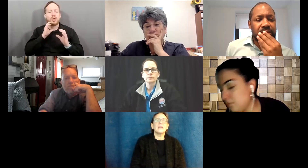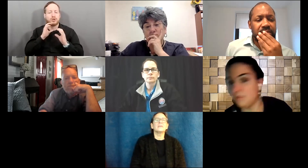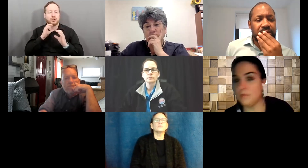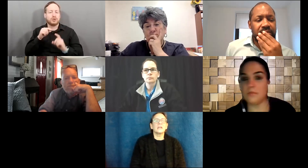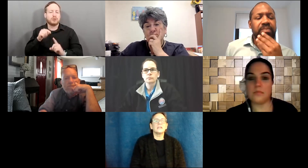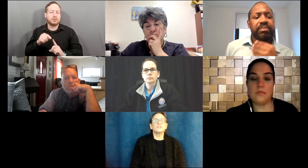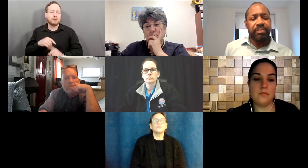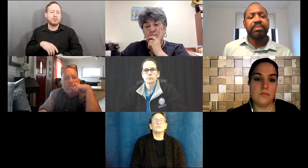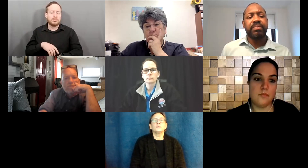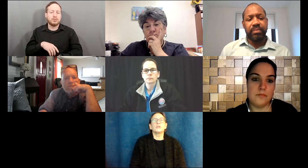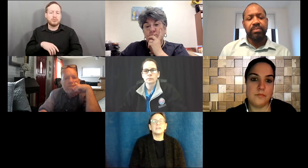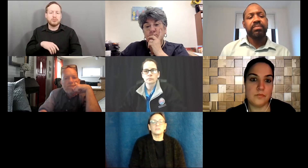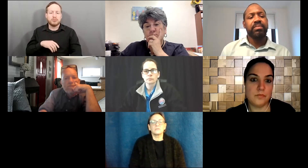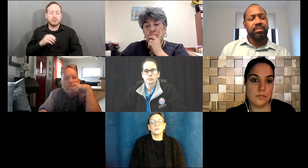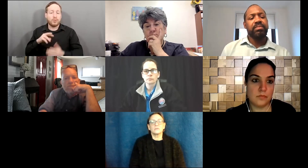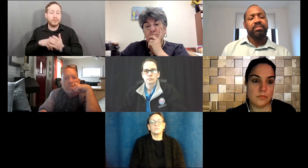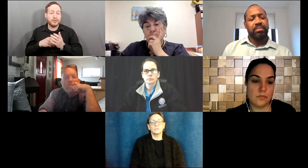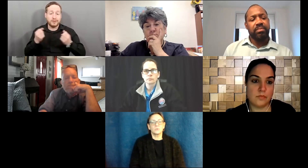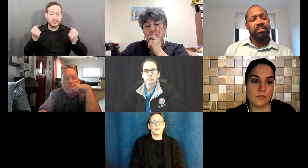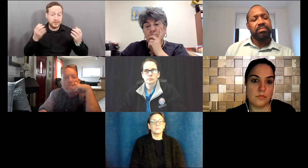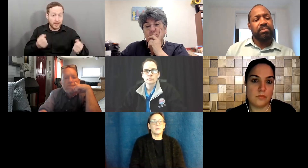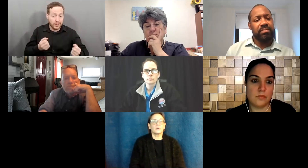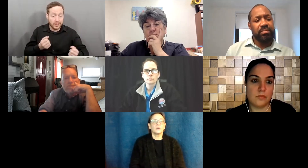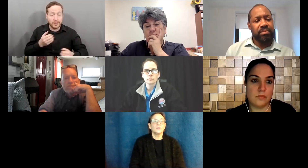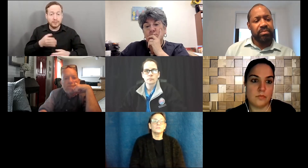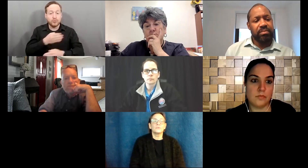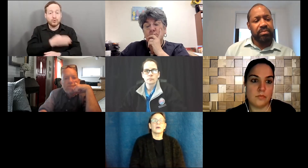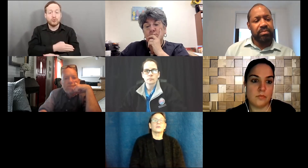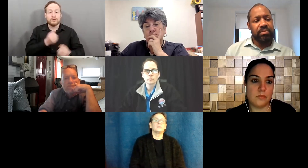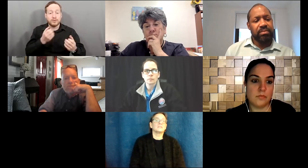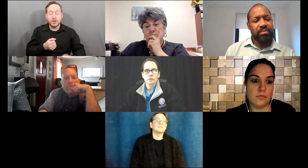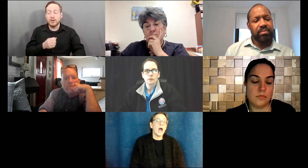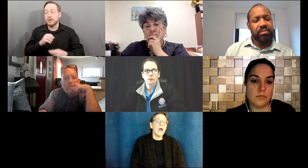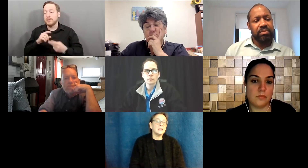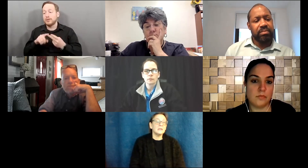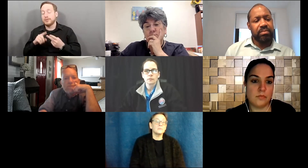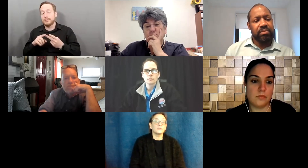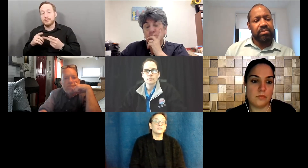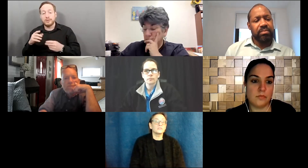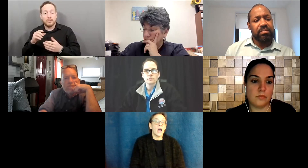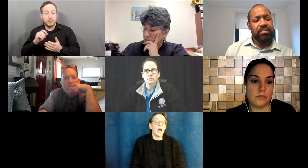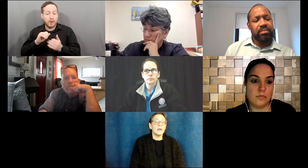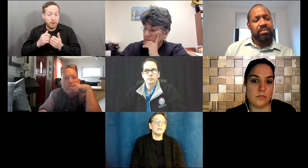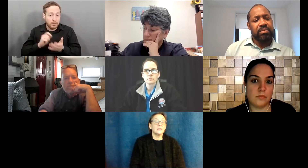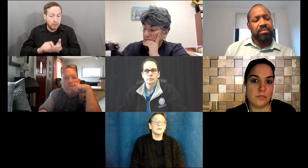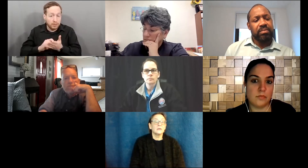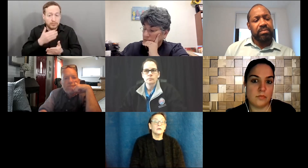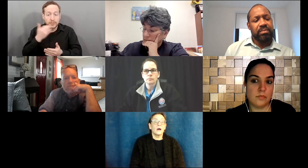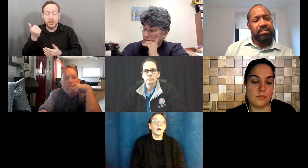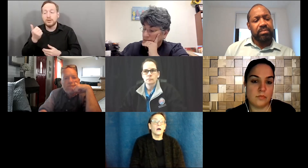But anything related to communication really was what that was about. So that could mean sign, improving your